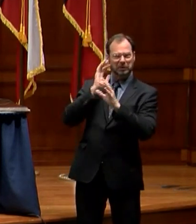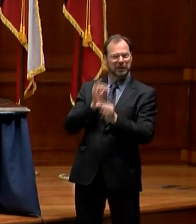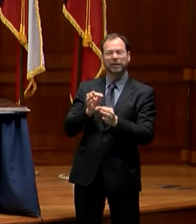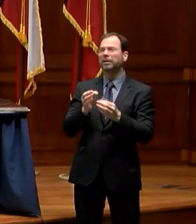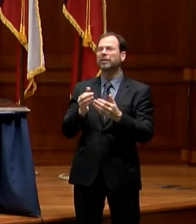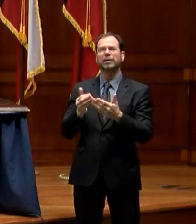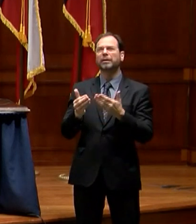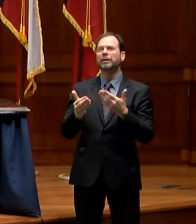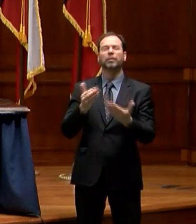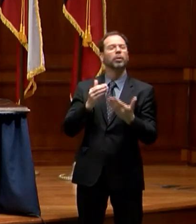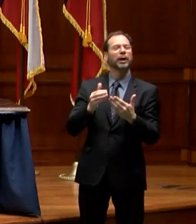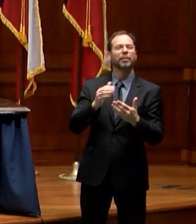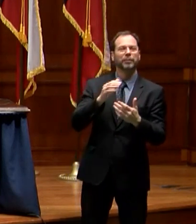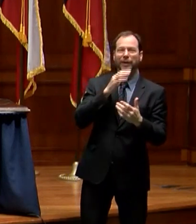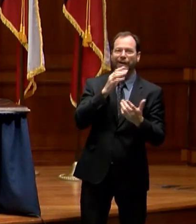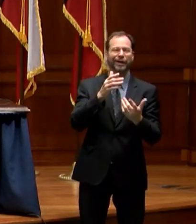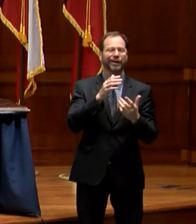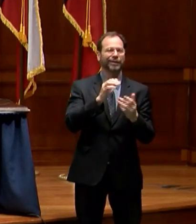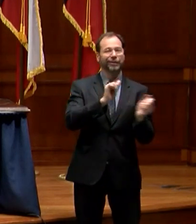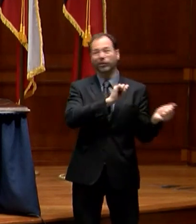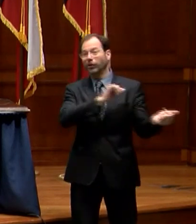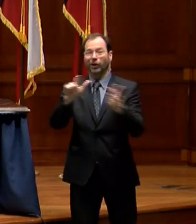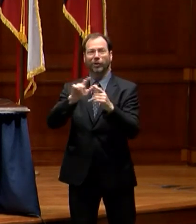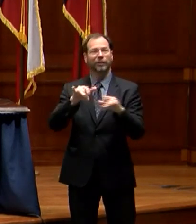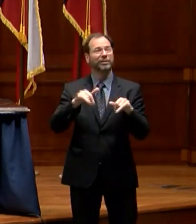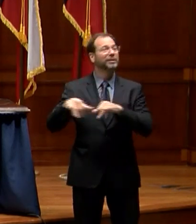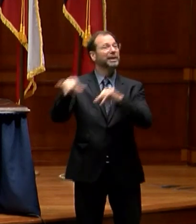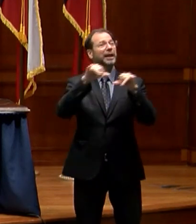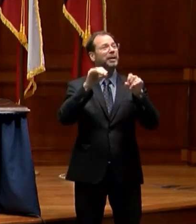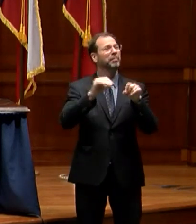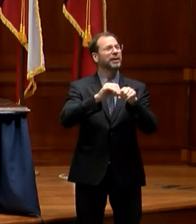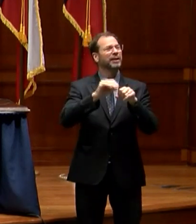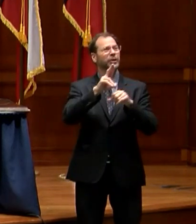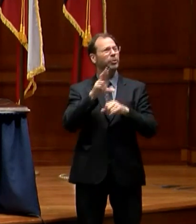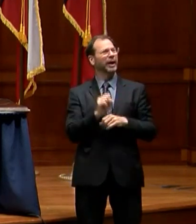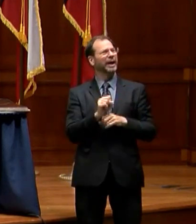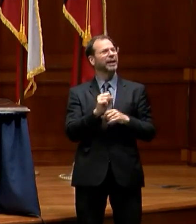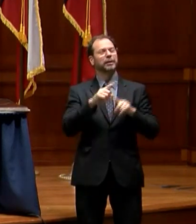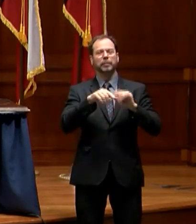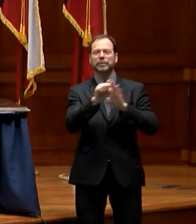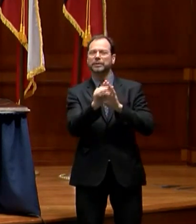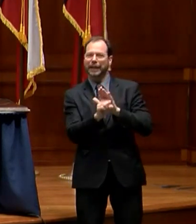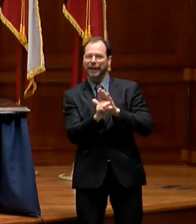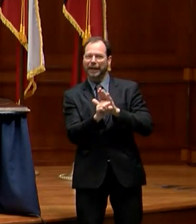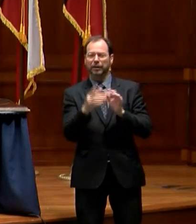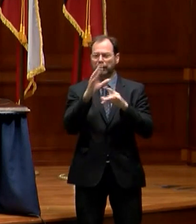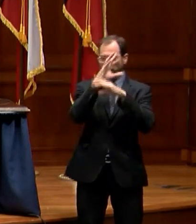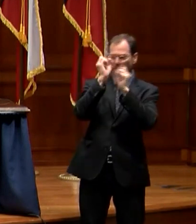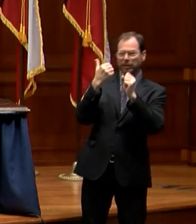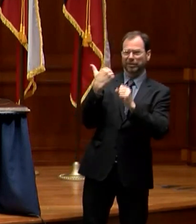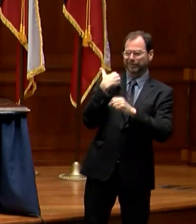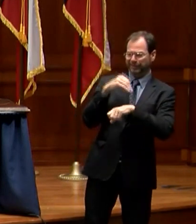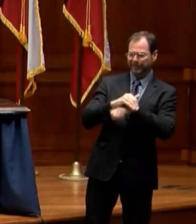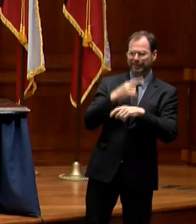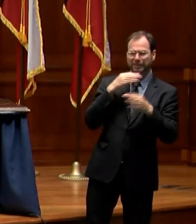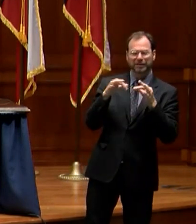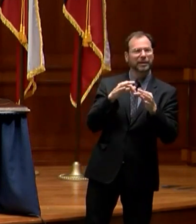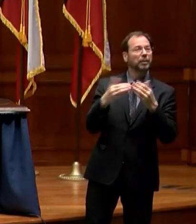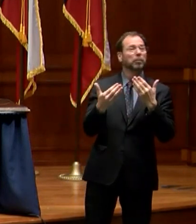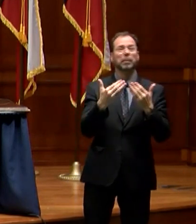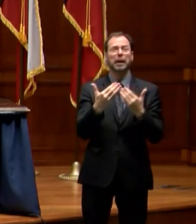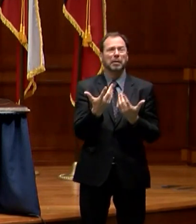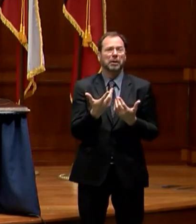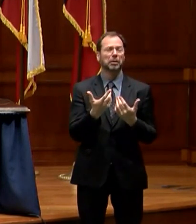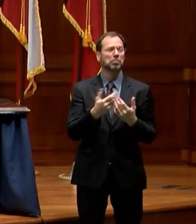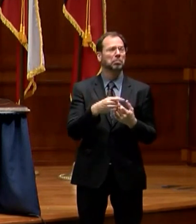not be a one-size-fit-all concerning every state. As the President talked last night, that there would be one standard perhaps for